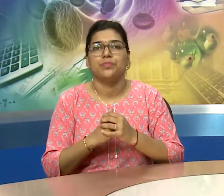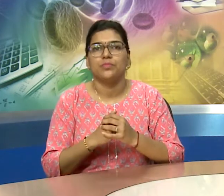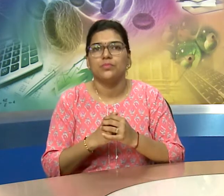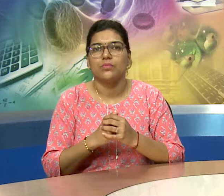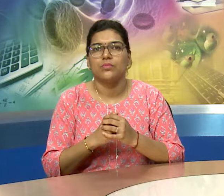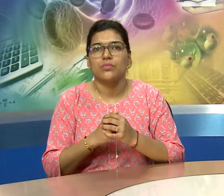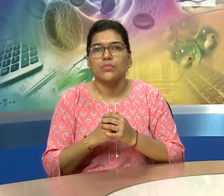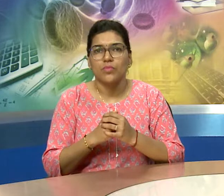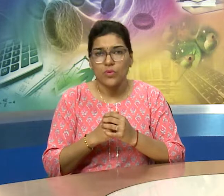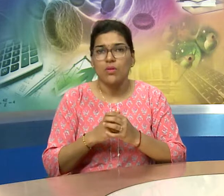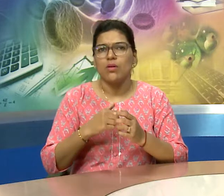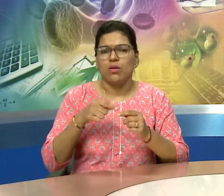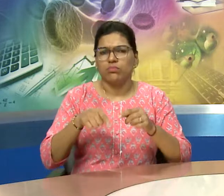So, now let us begin the story.